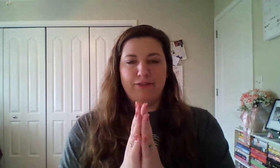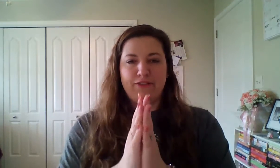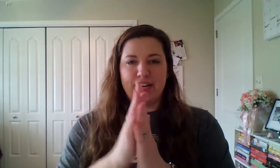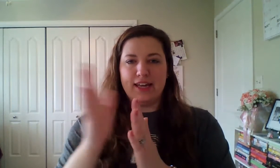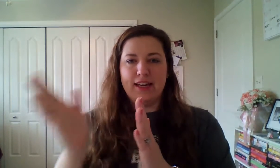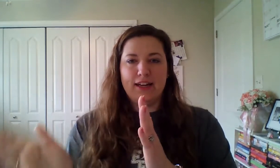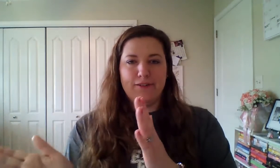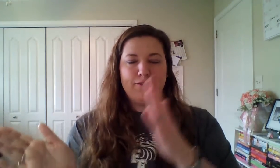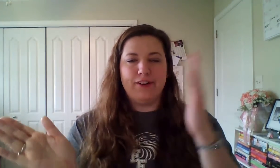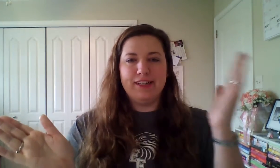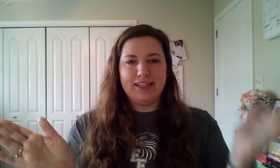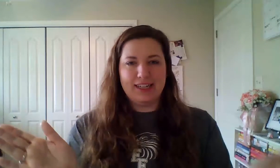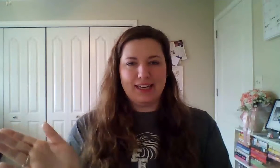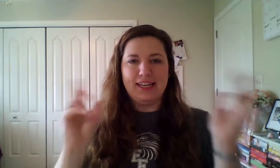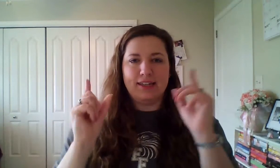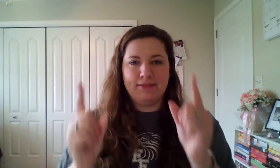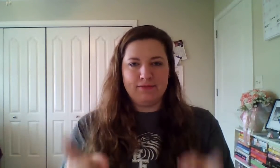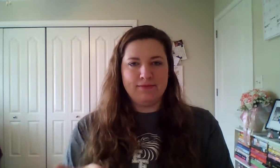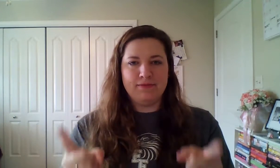Fee, fa, e.